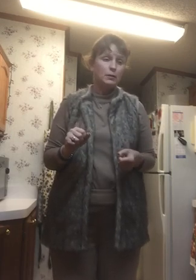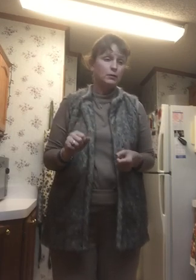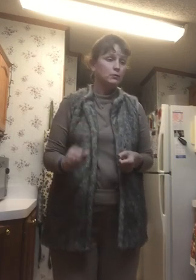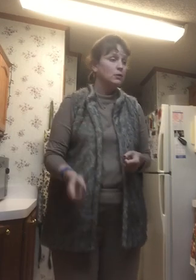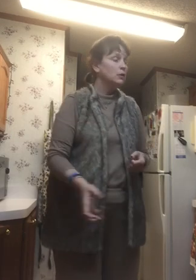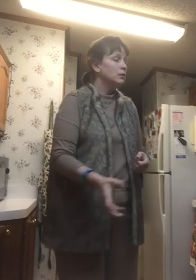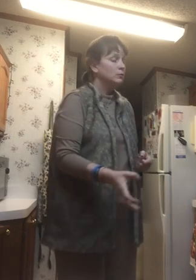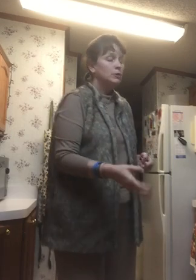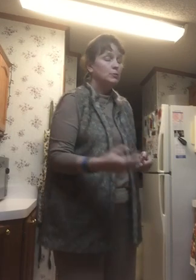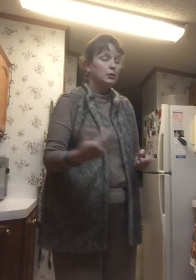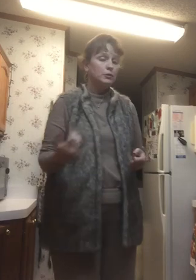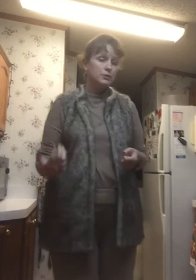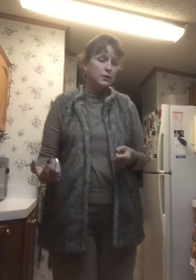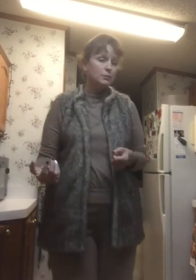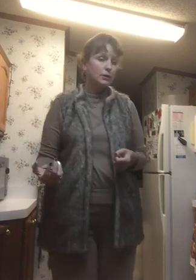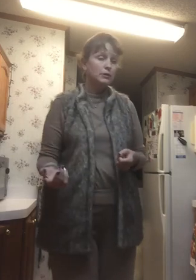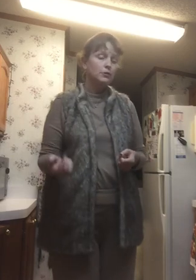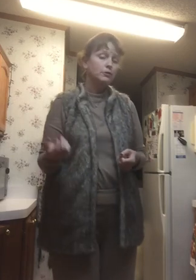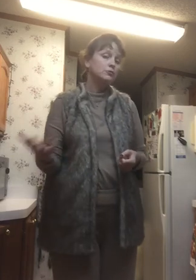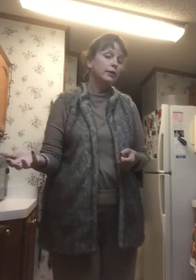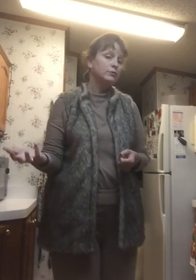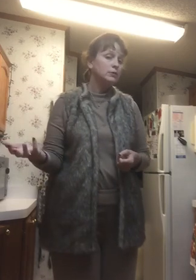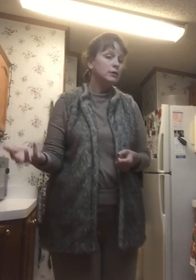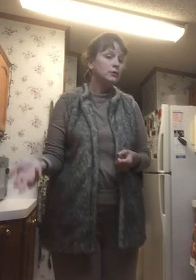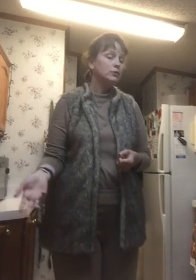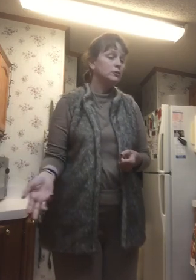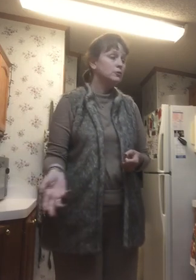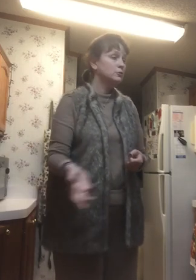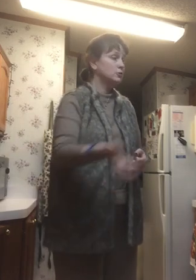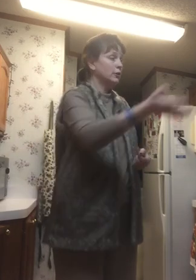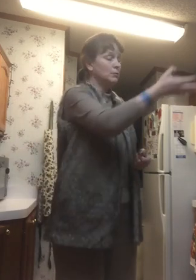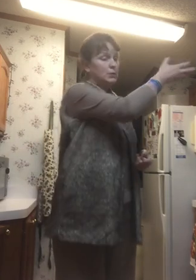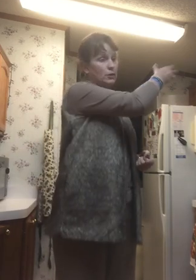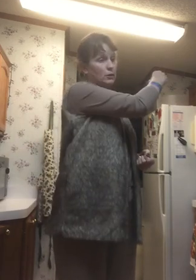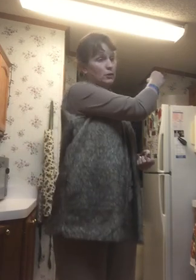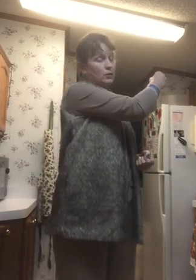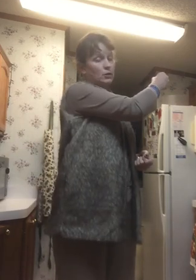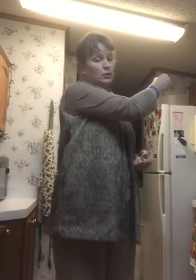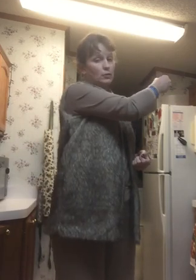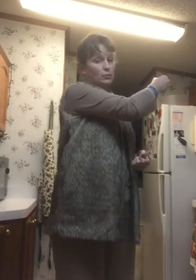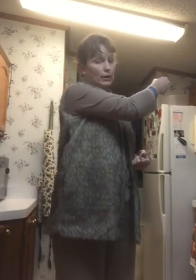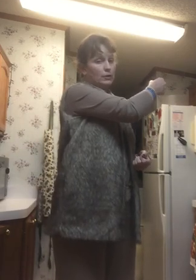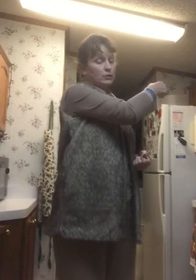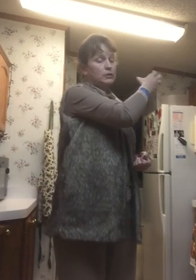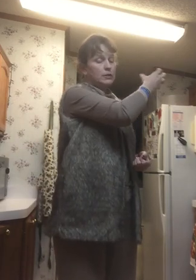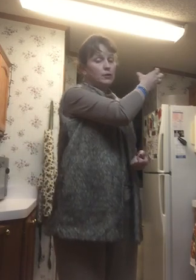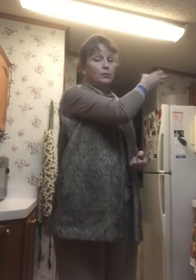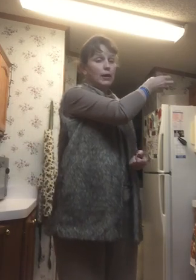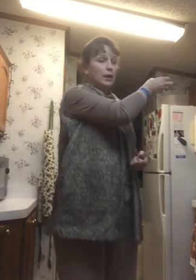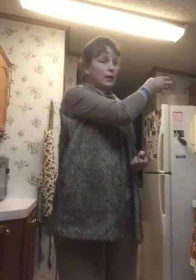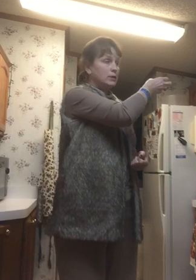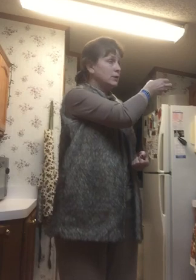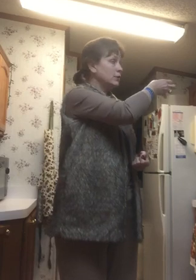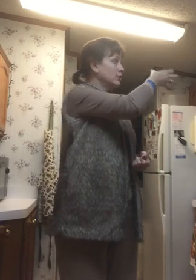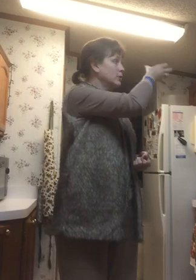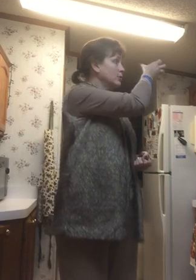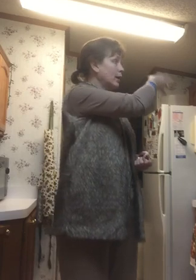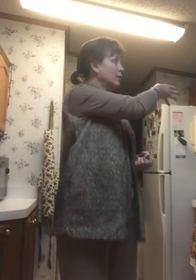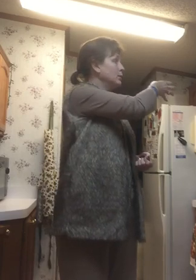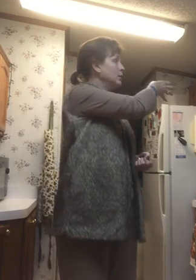seatbelt. When you're putting on your seatbelt and you're in the driver's seat, you start up here, right? You're going to take your right hand and you're going to grab